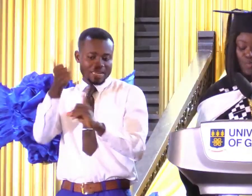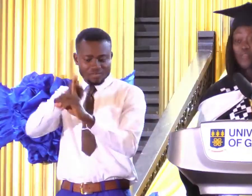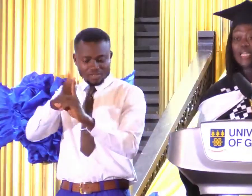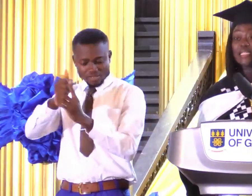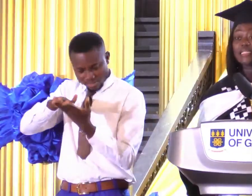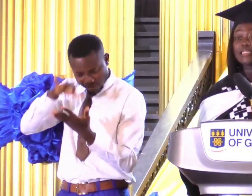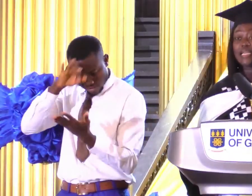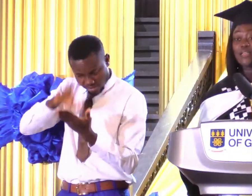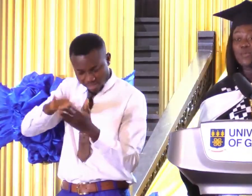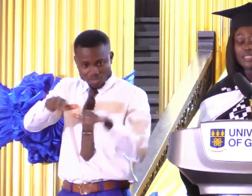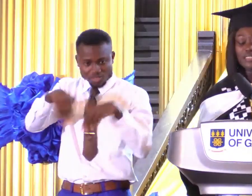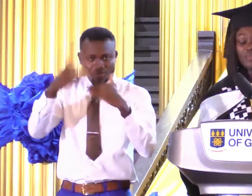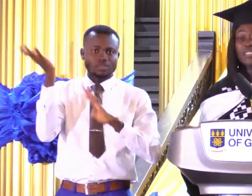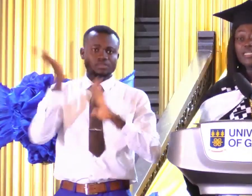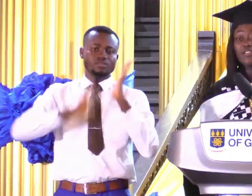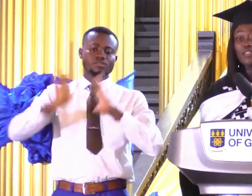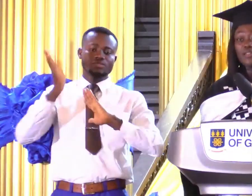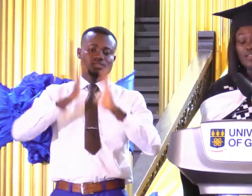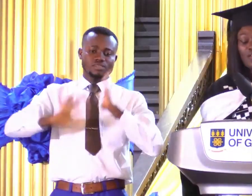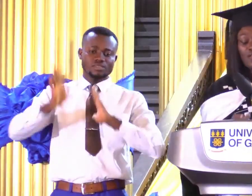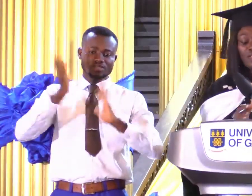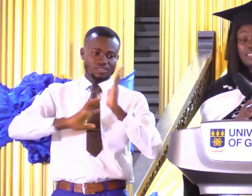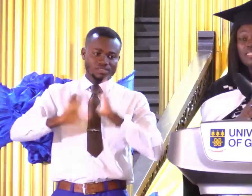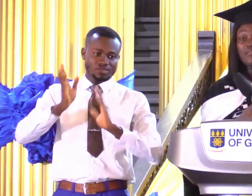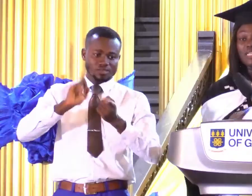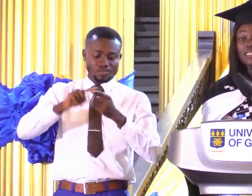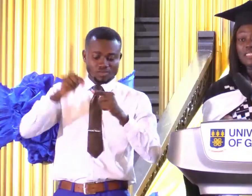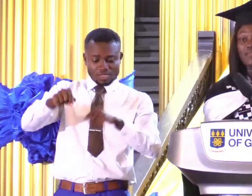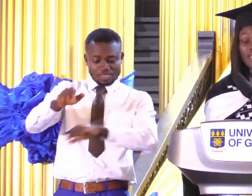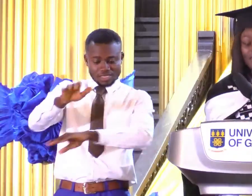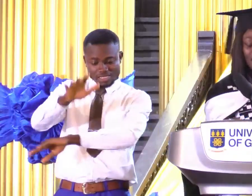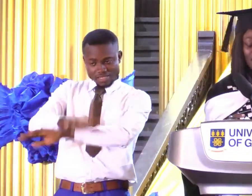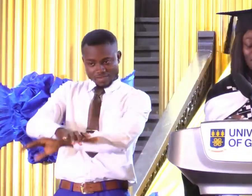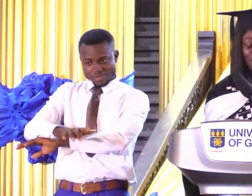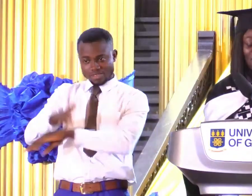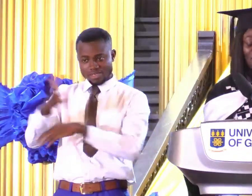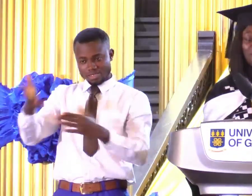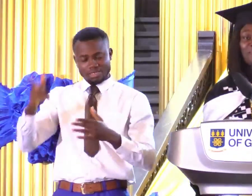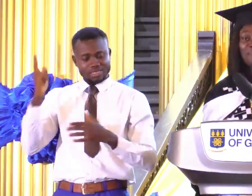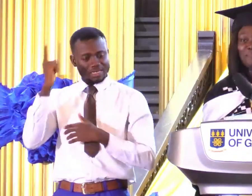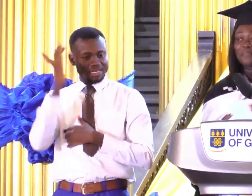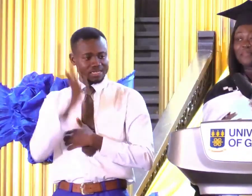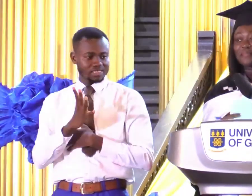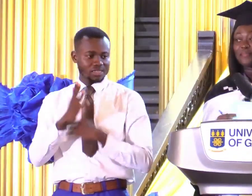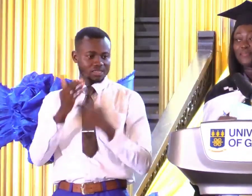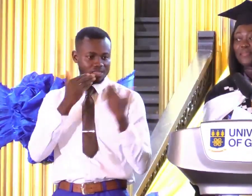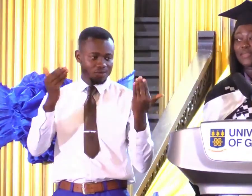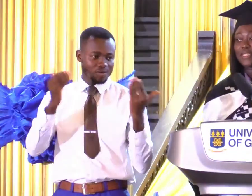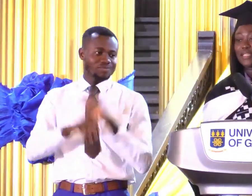who provided the sign language interpretation for this evening's event.